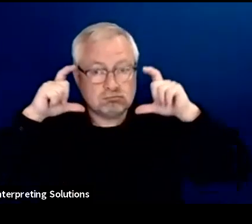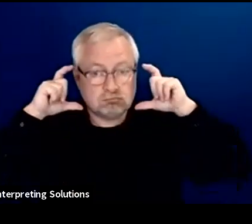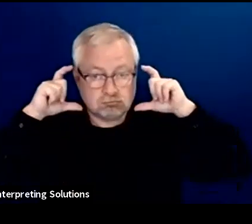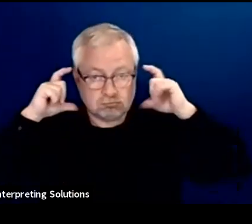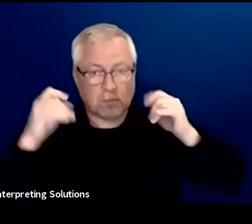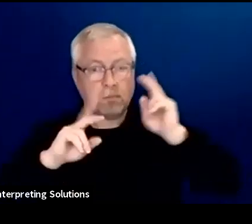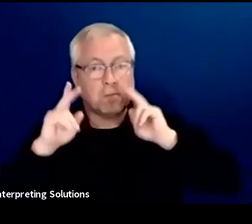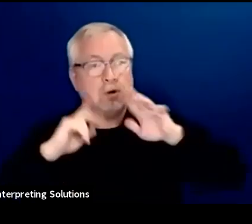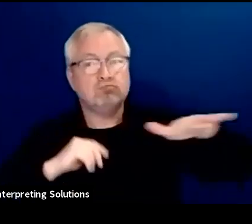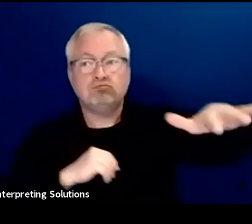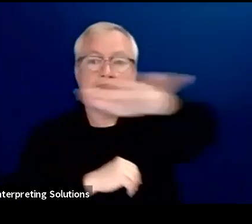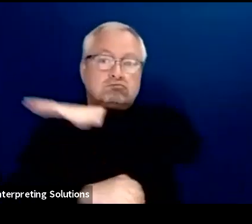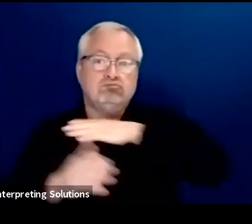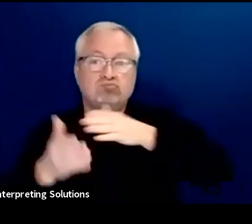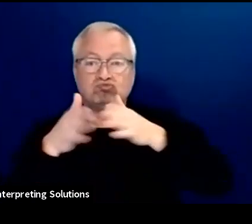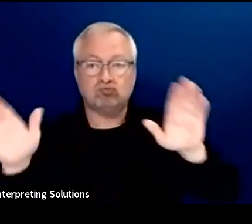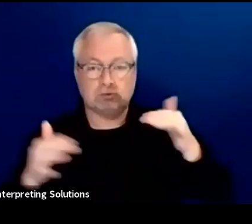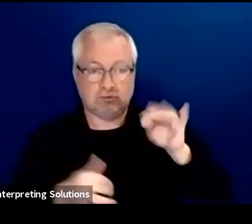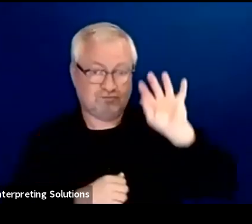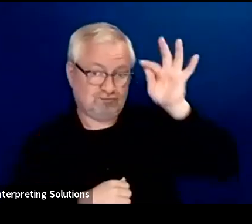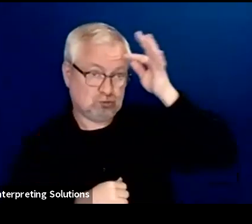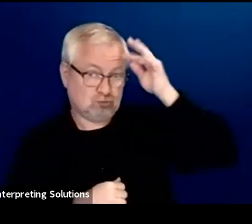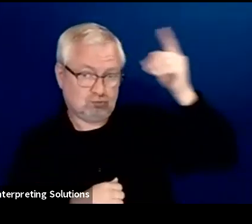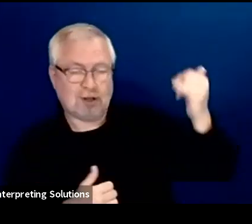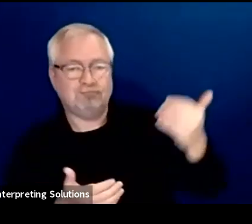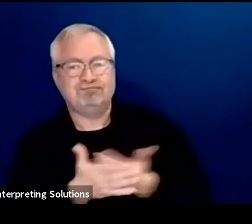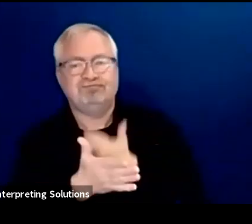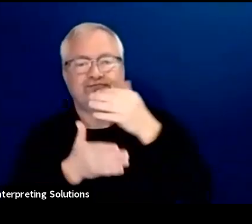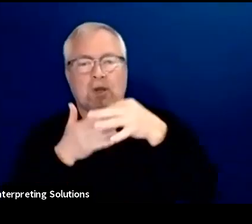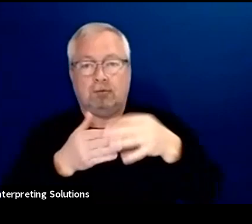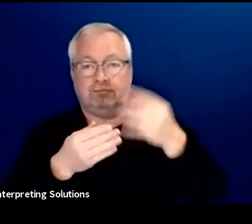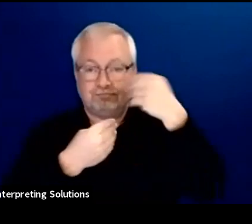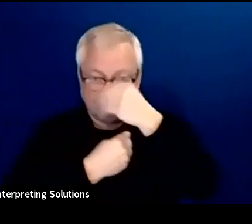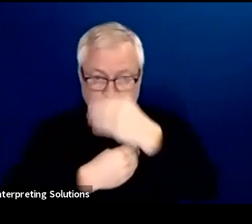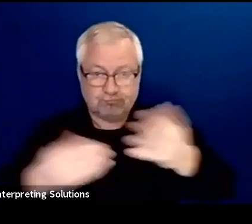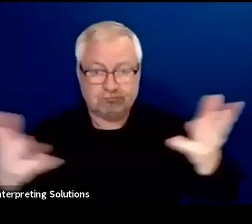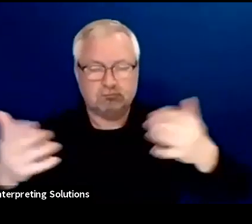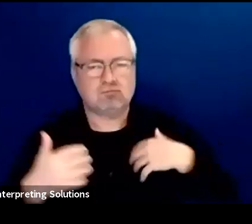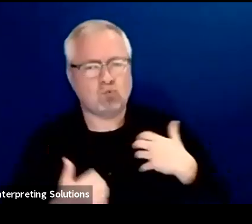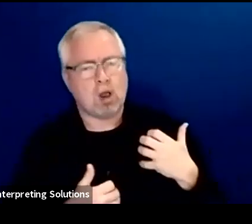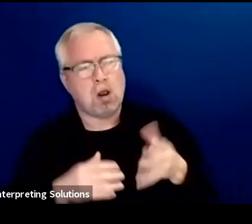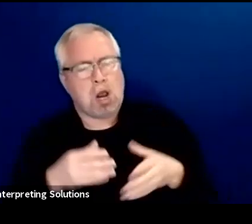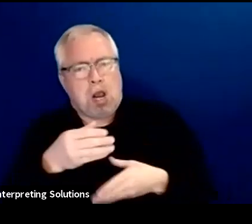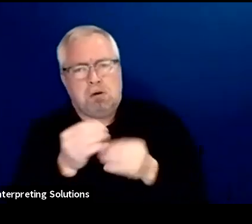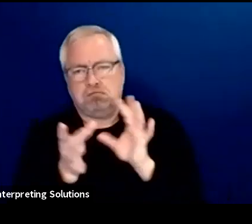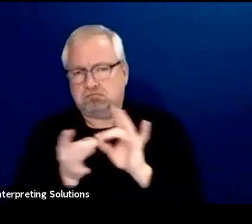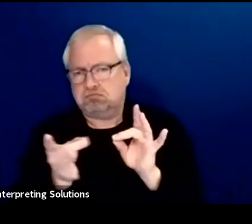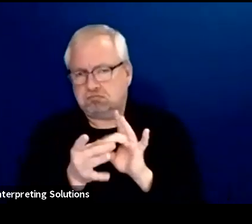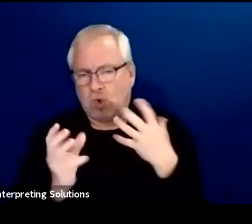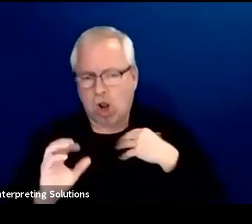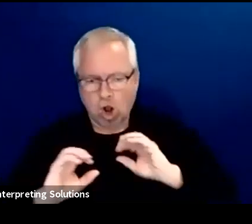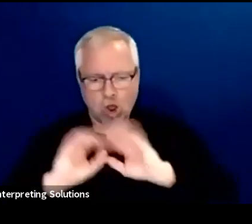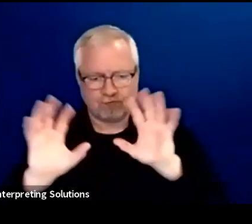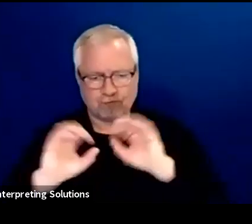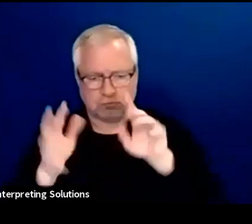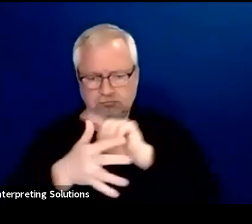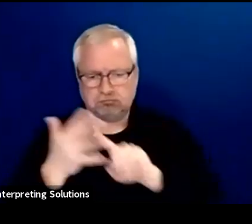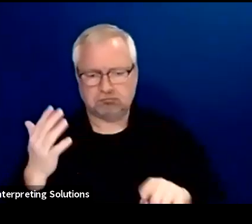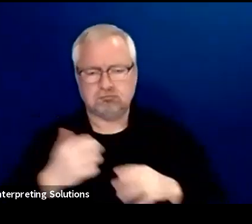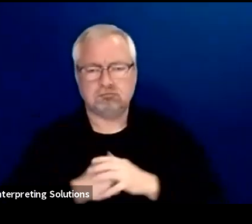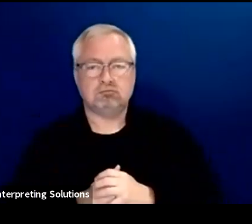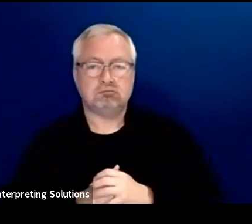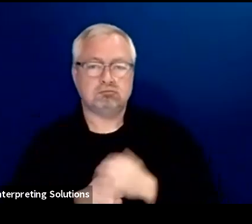has issued some new guidance on this recently, but I'd like to just say a few additional points of clarification. We just want to keep reinforcing